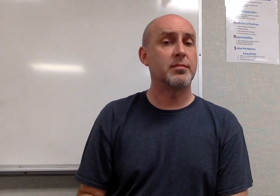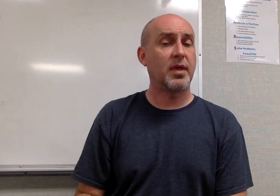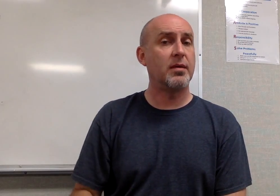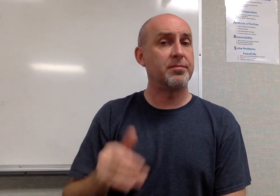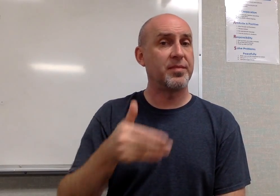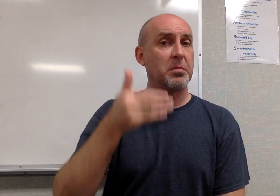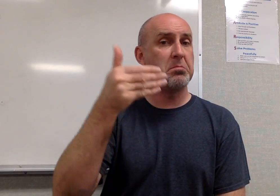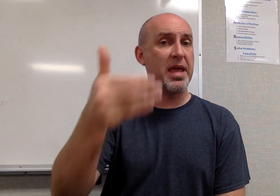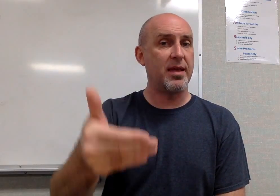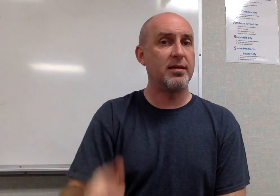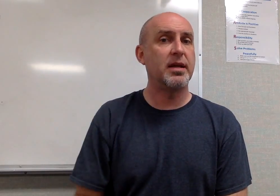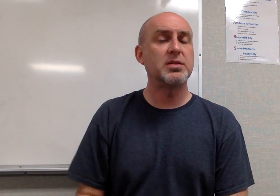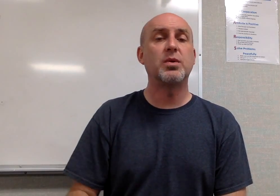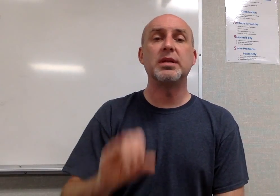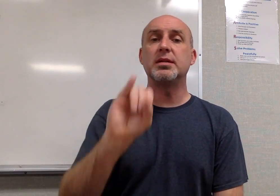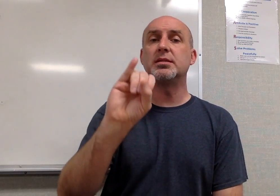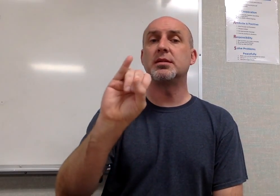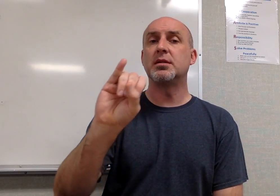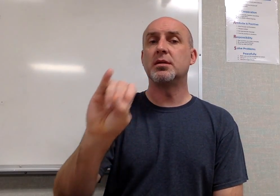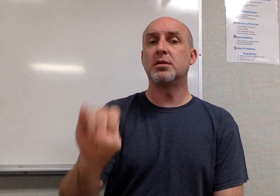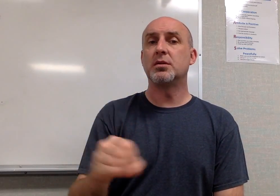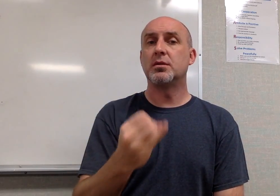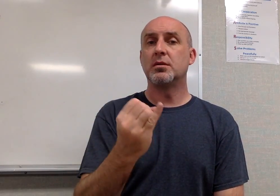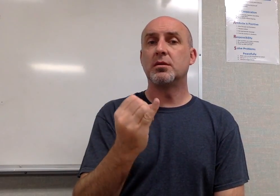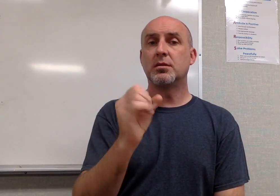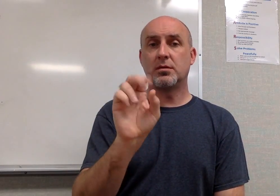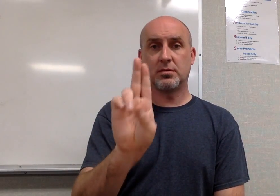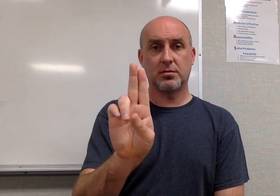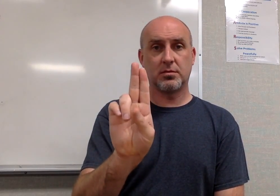Okay, May. Next one is